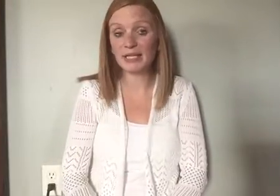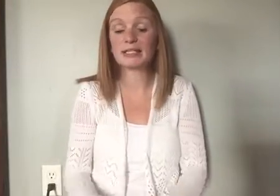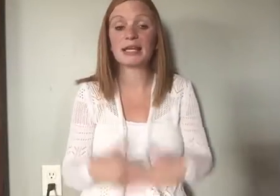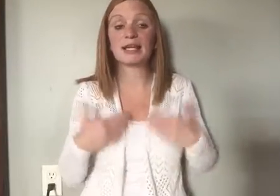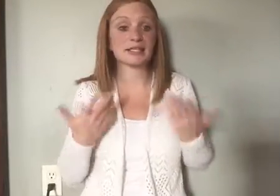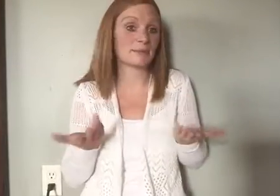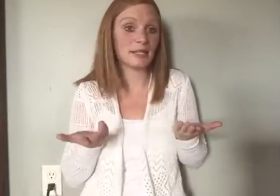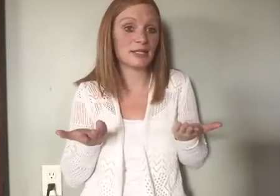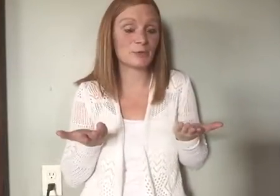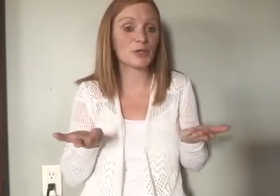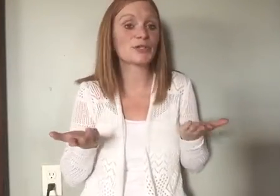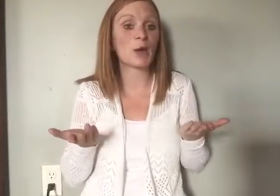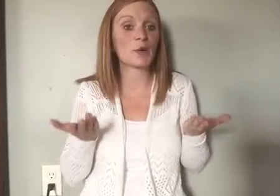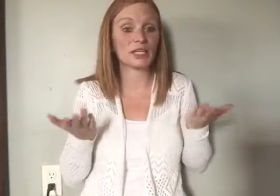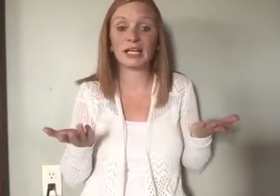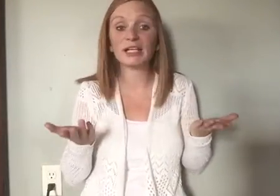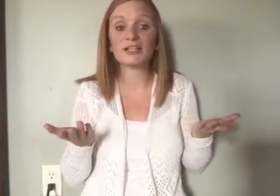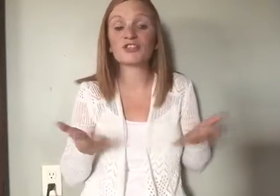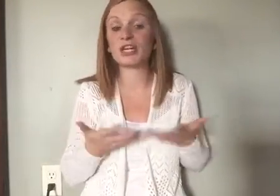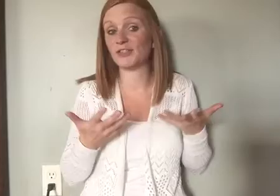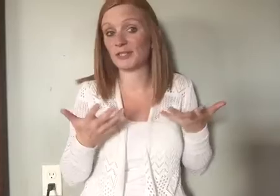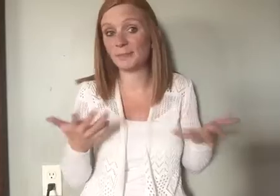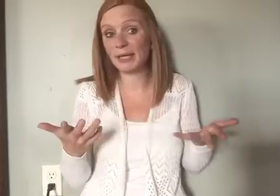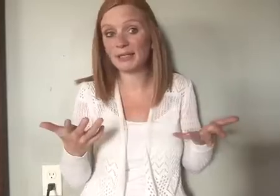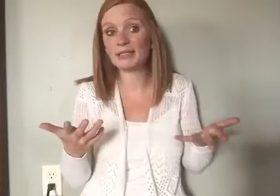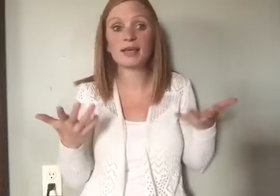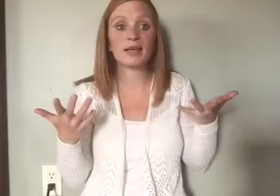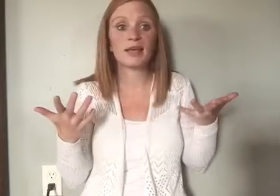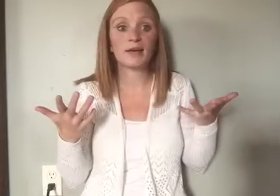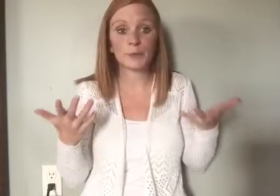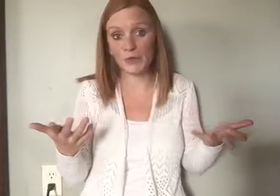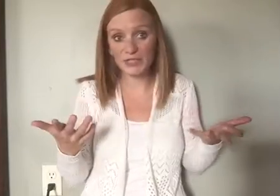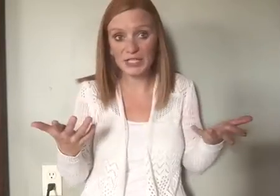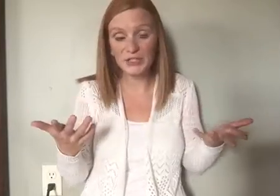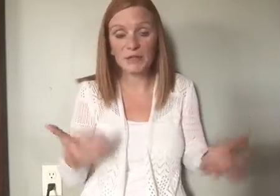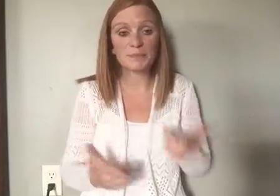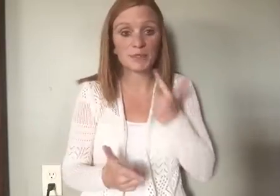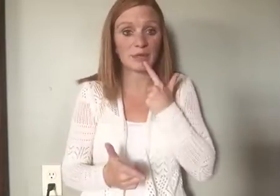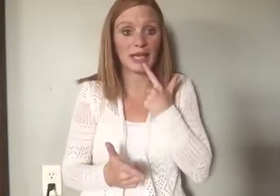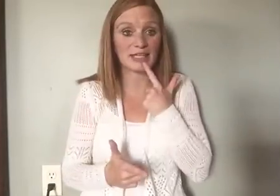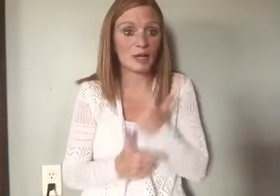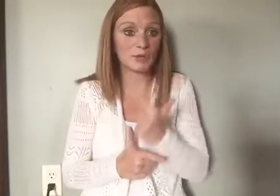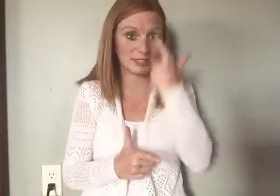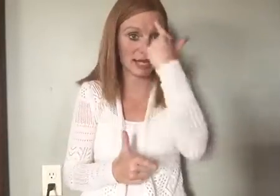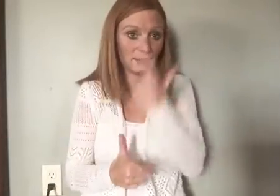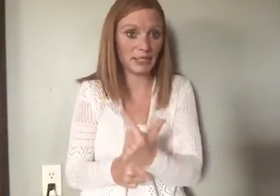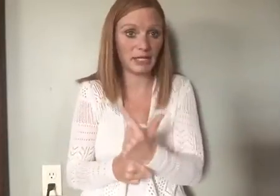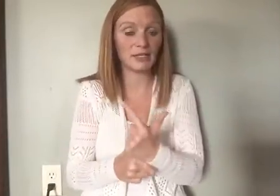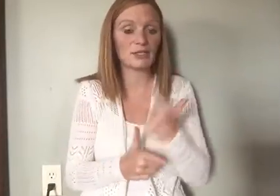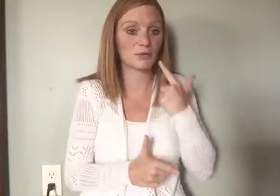siblings, we use that word in English. It just means brother, sister. So in ASL, we sign meaning. So it's